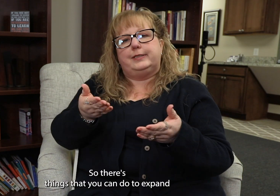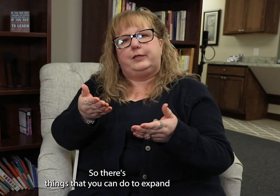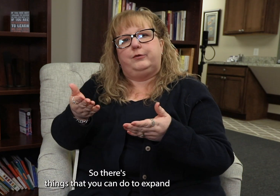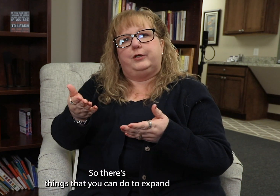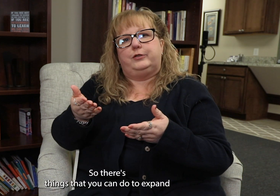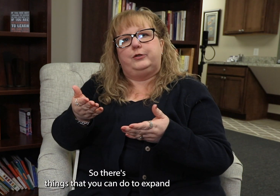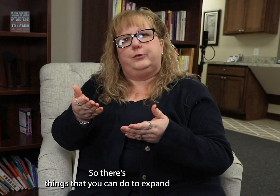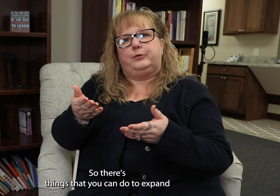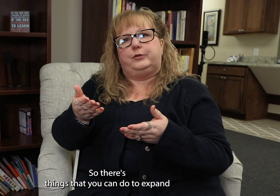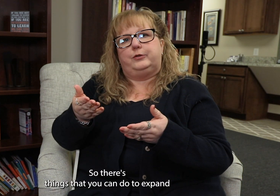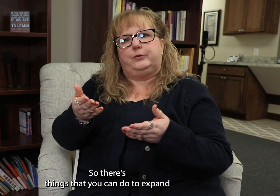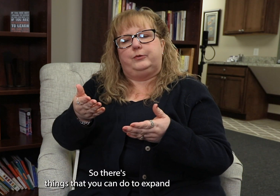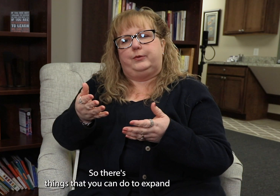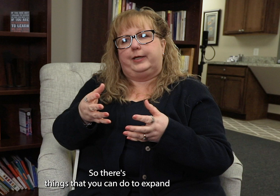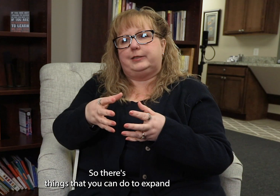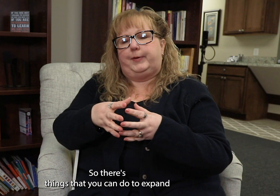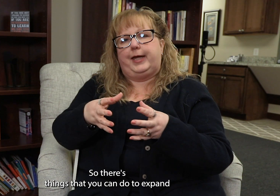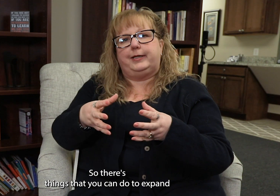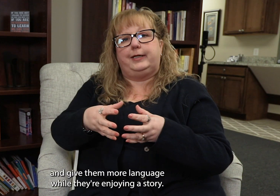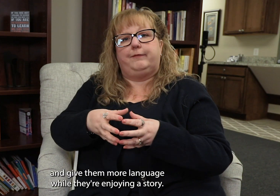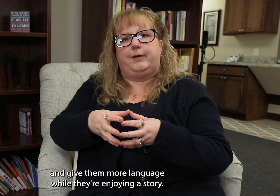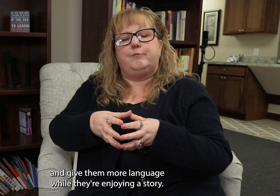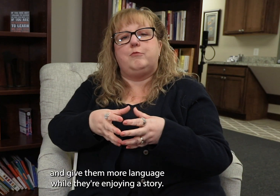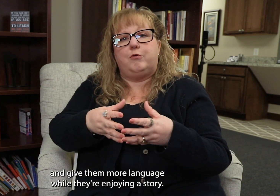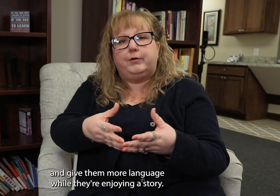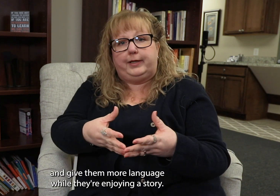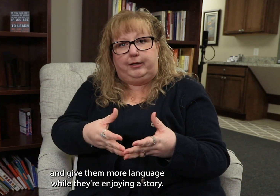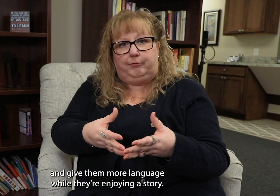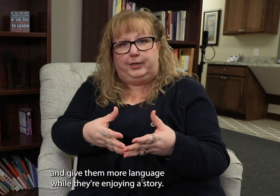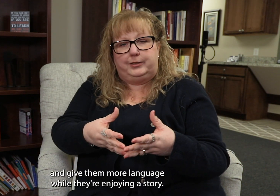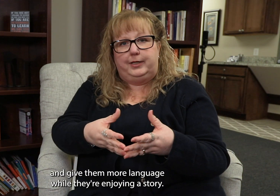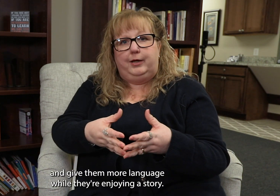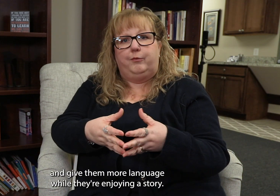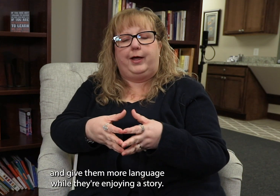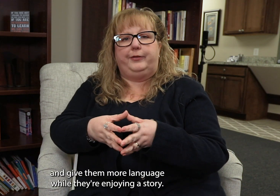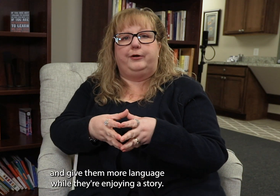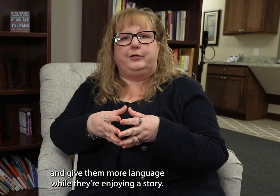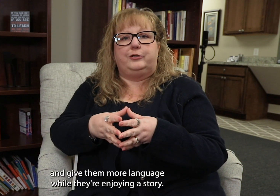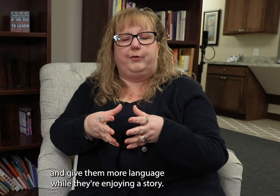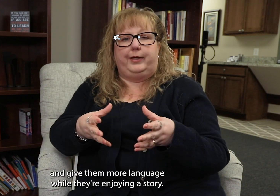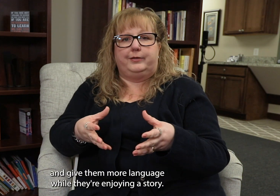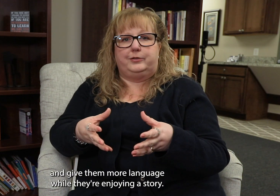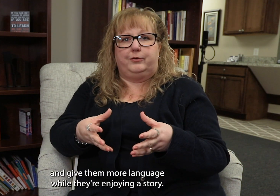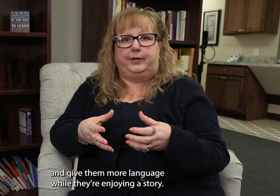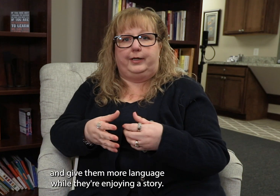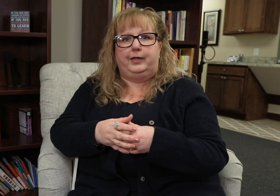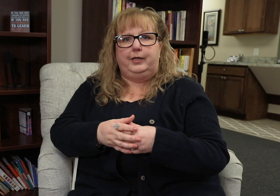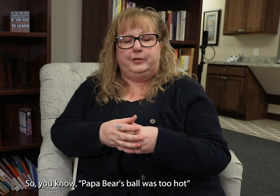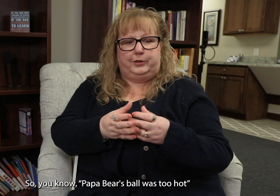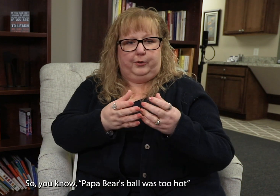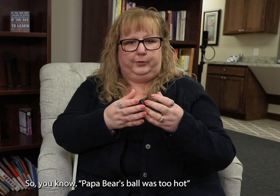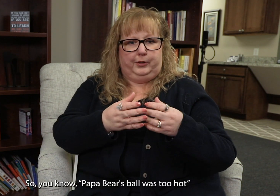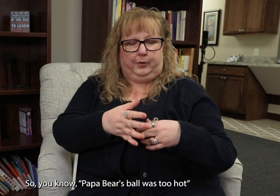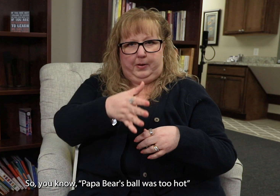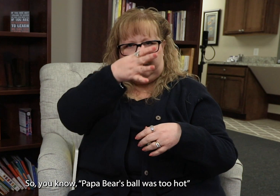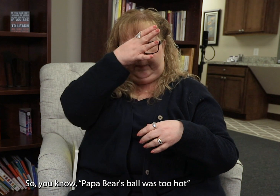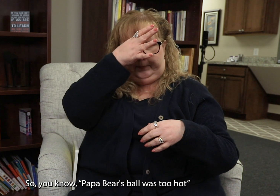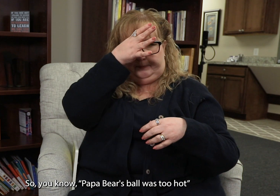that you can do to expand and give them more language while they're enjoying a story. So, you know,